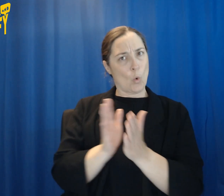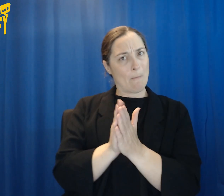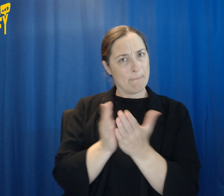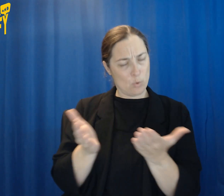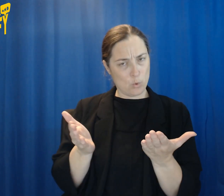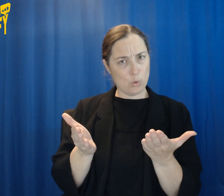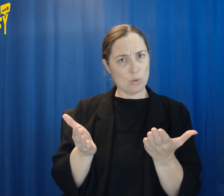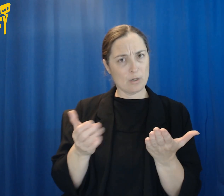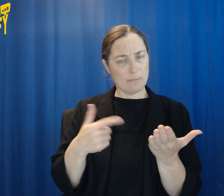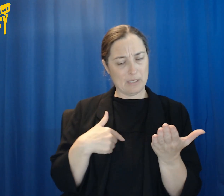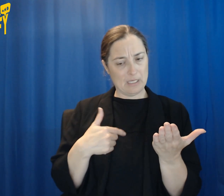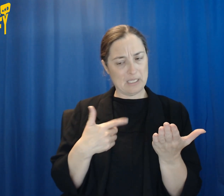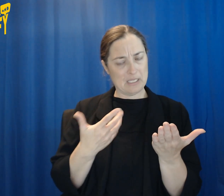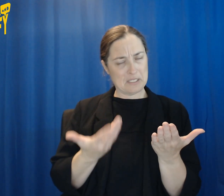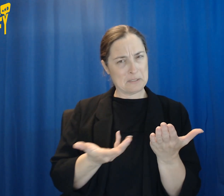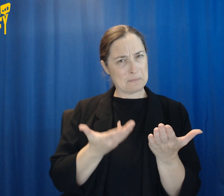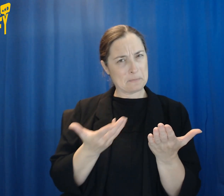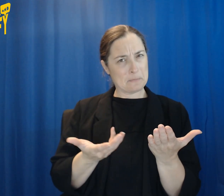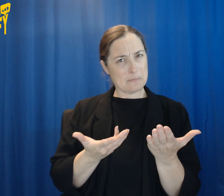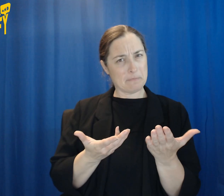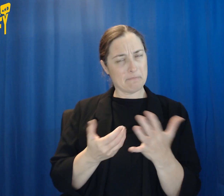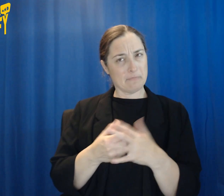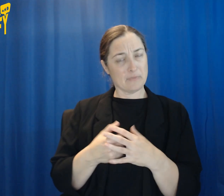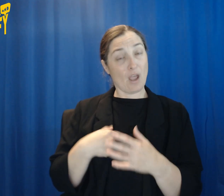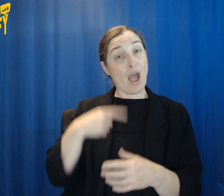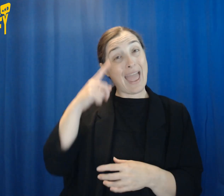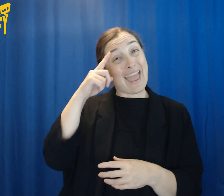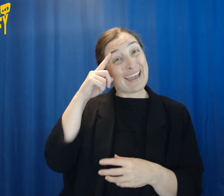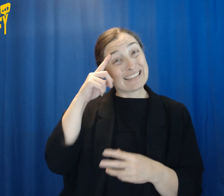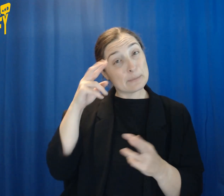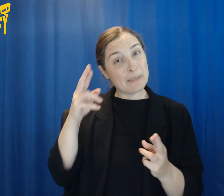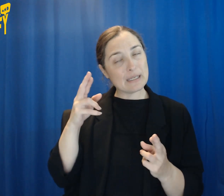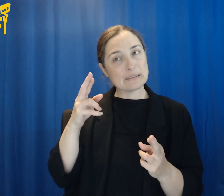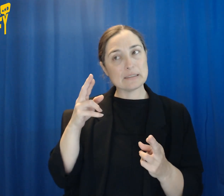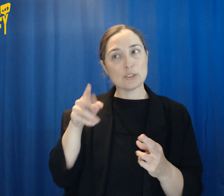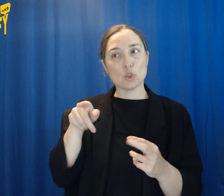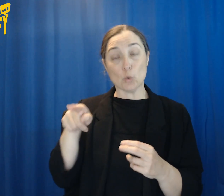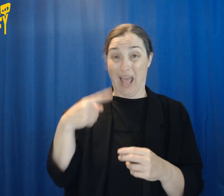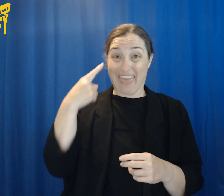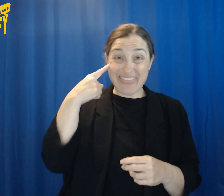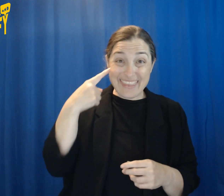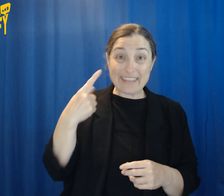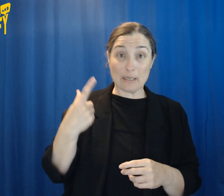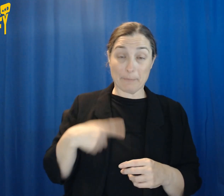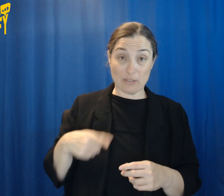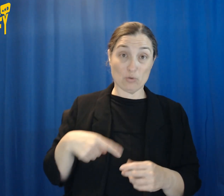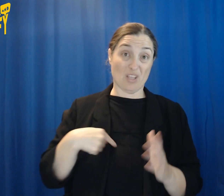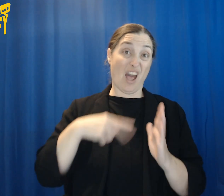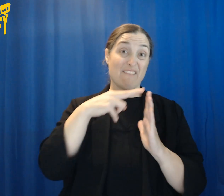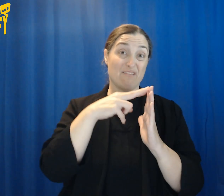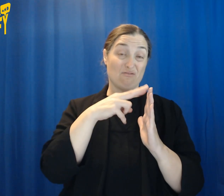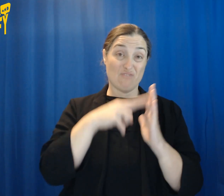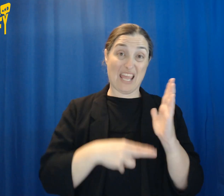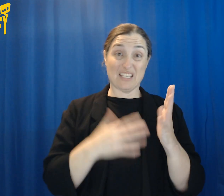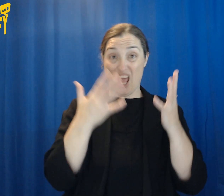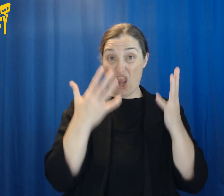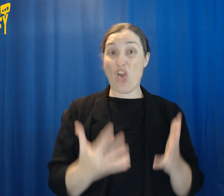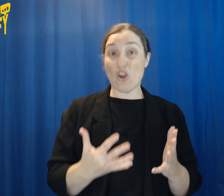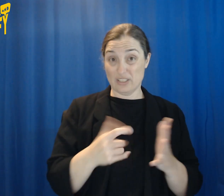like, in some ways I was expecting you, I think because I've written a lot of disability memoirs where they